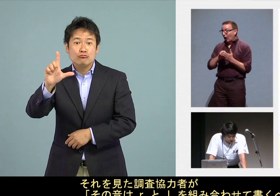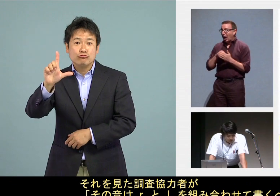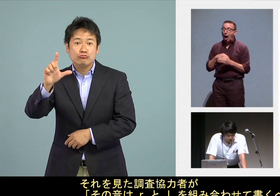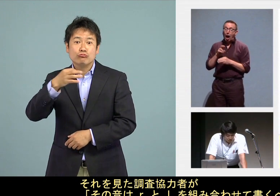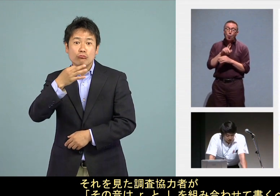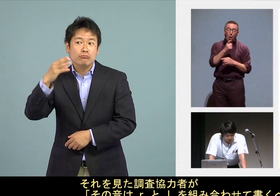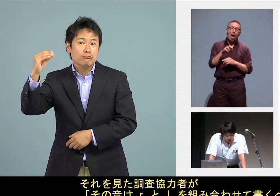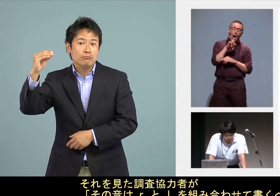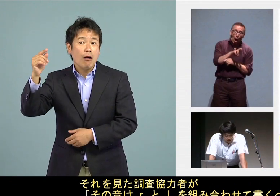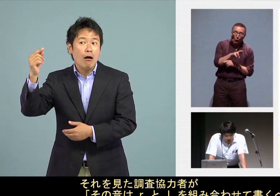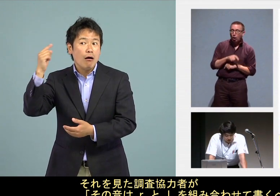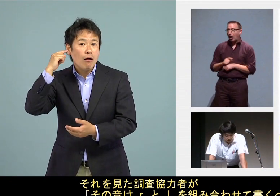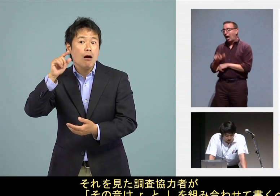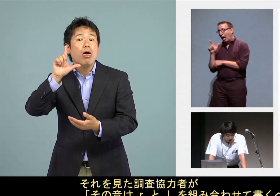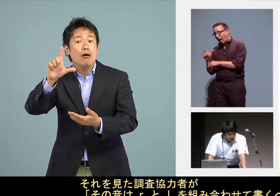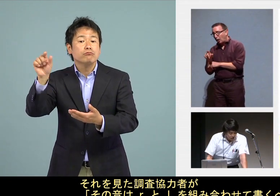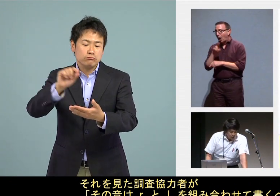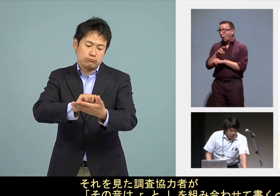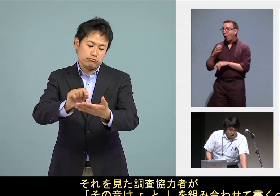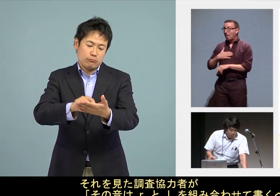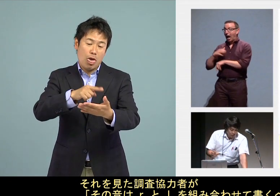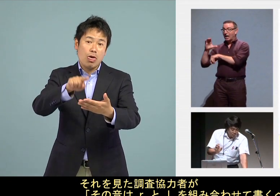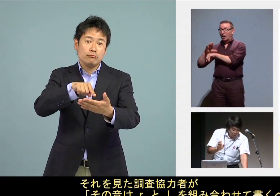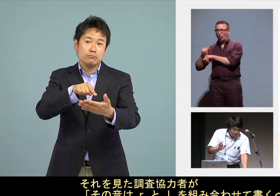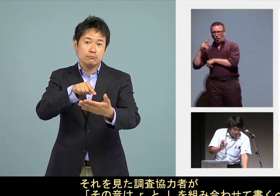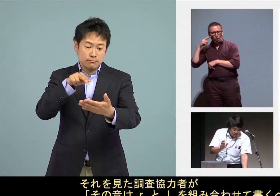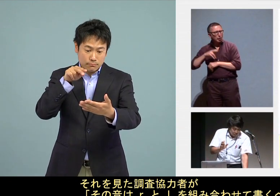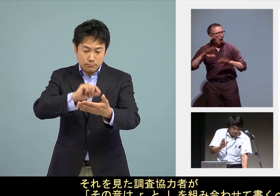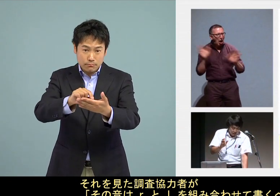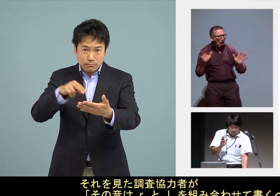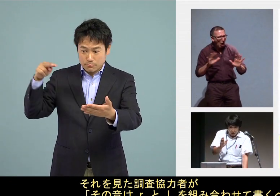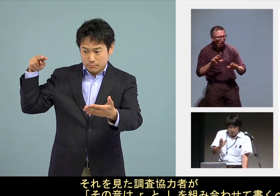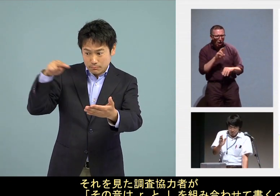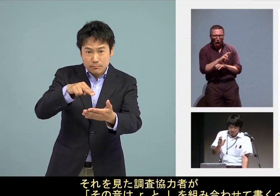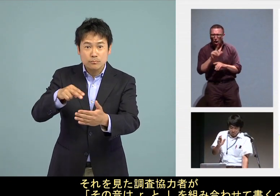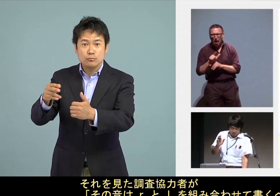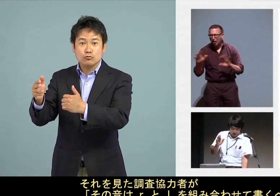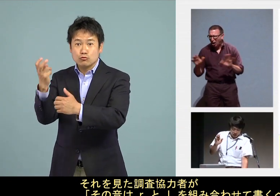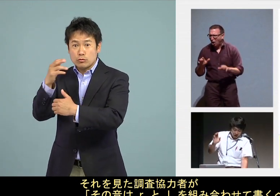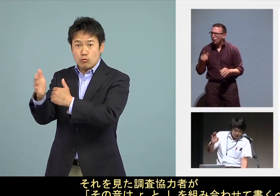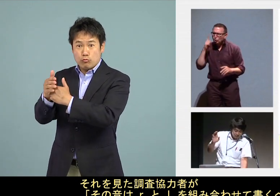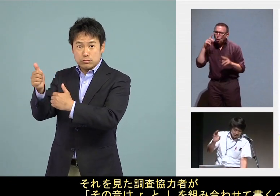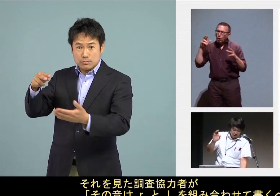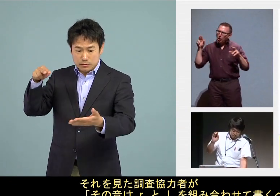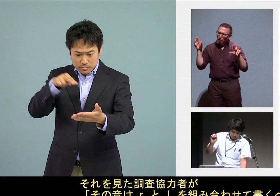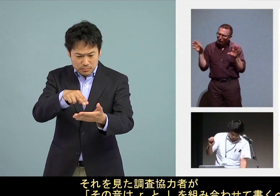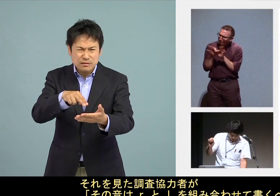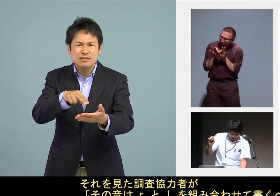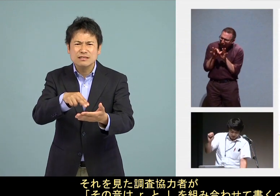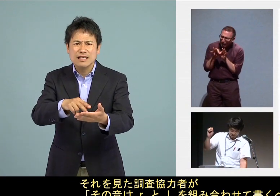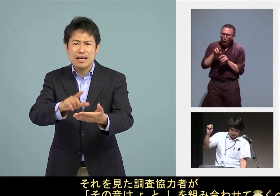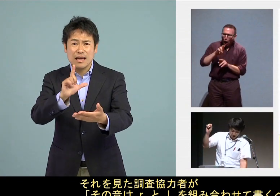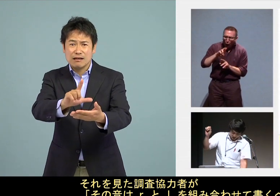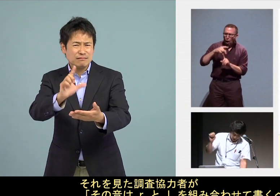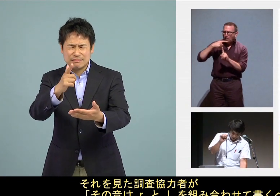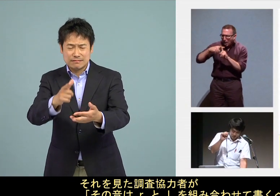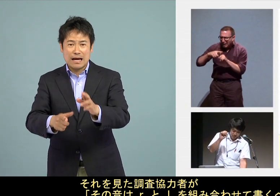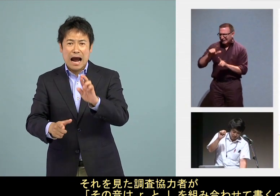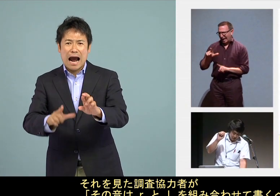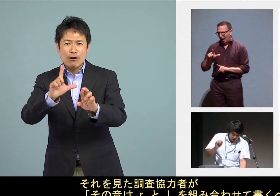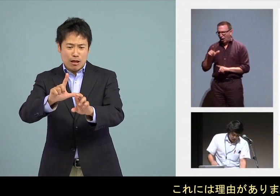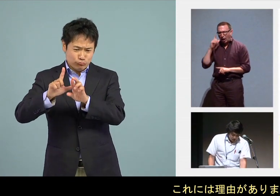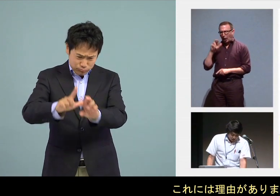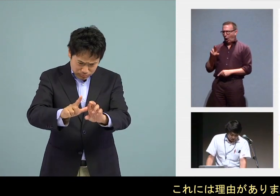consultants, seeing my notes, said, "You must write the sound like this, R plus